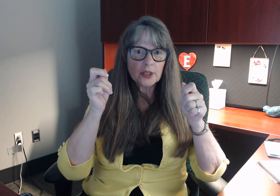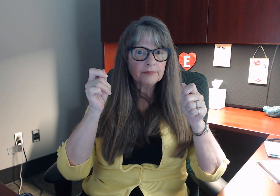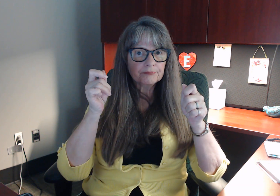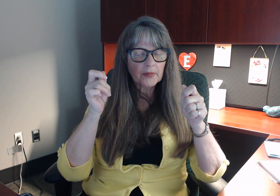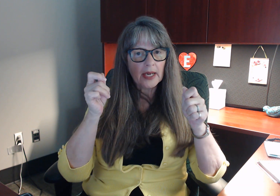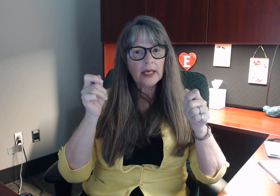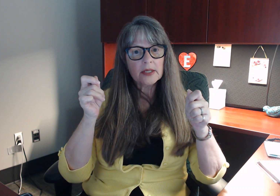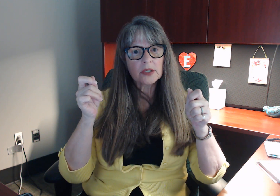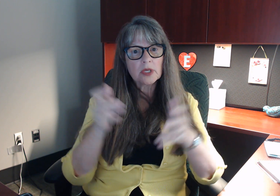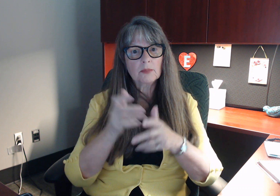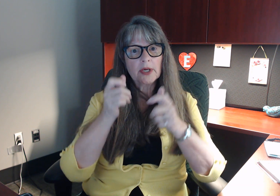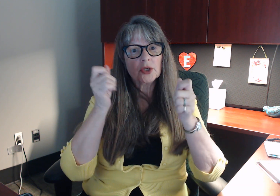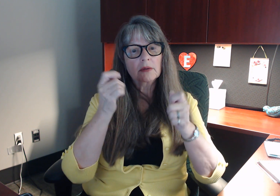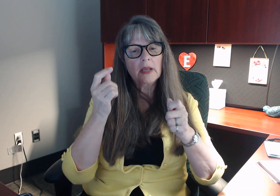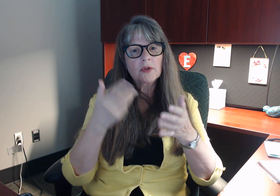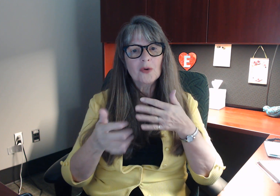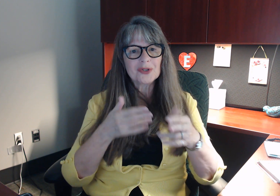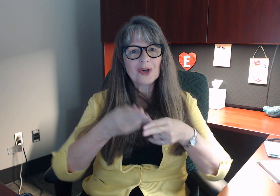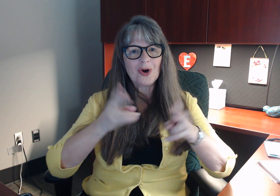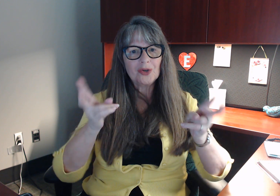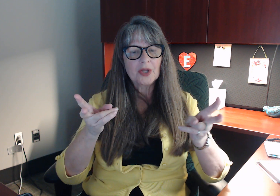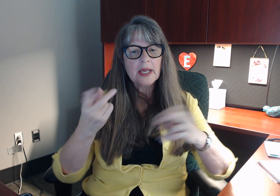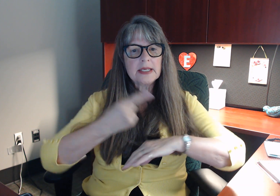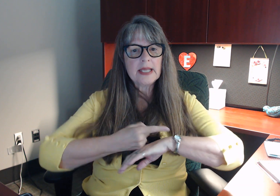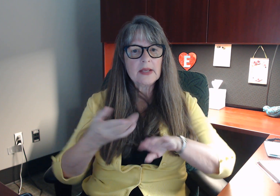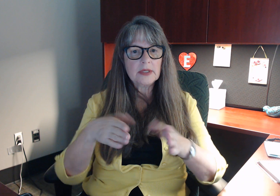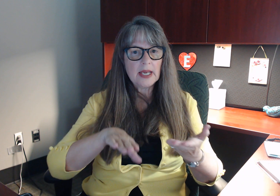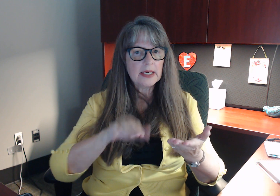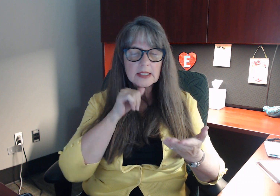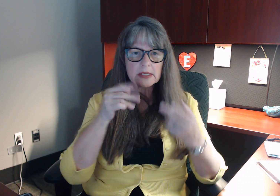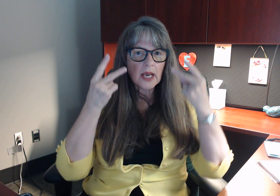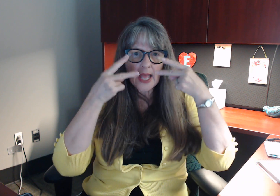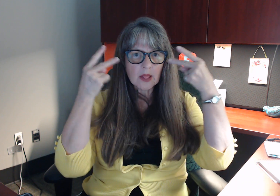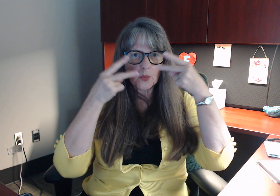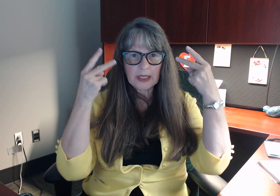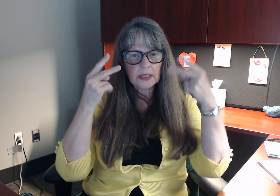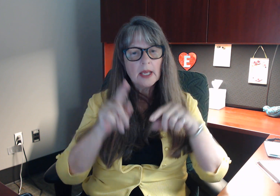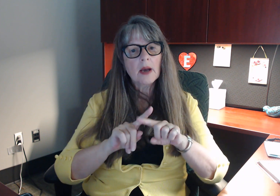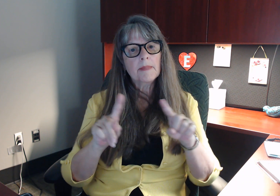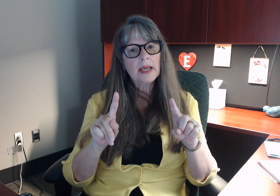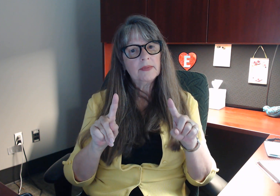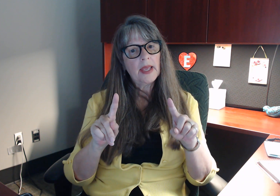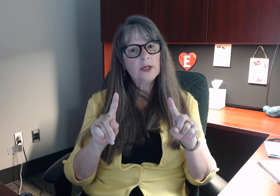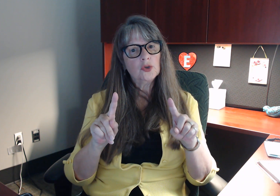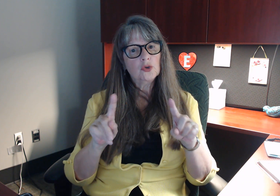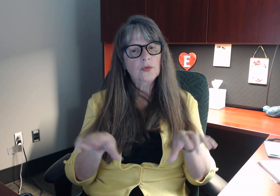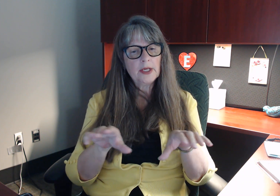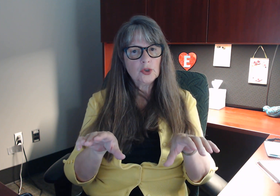celebration, and it is a celebration, even though it's called Day of the Dead. It is not Halloween, but they